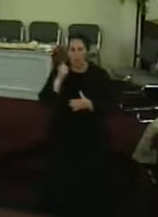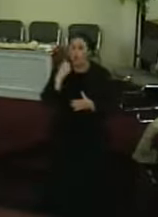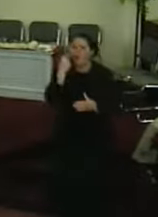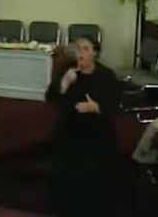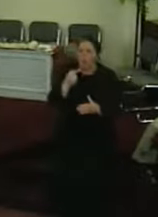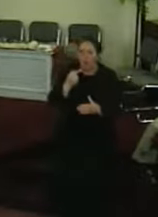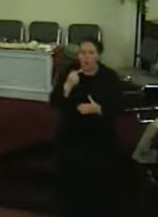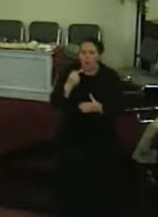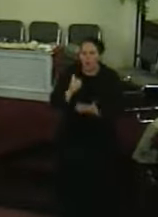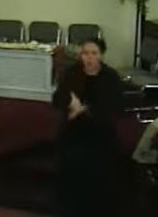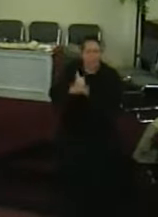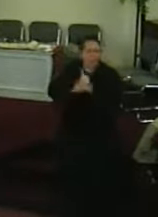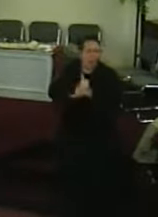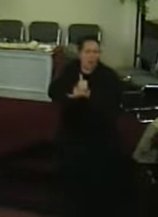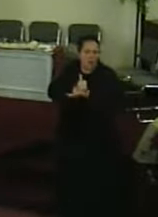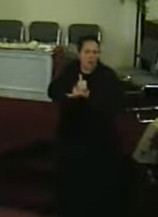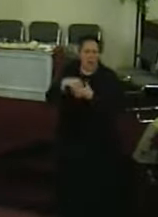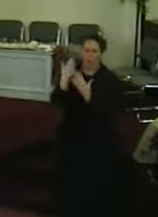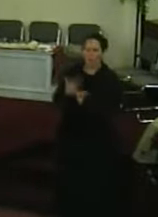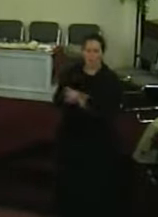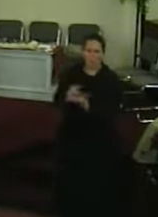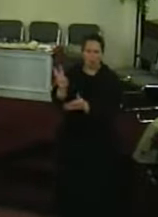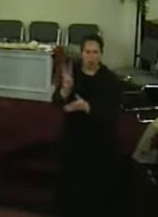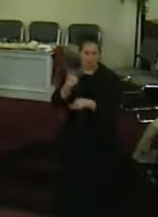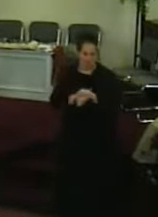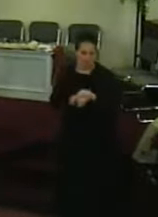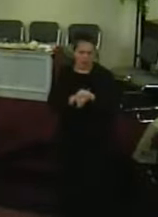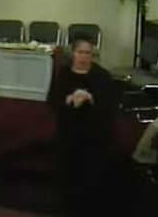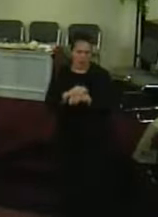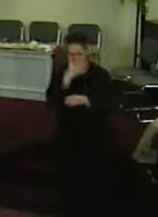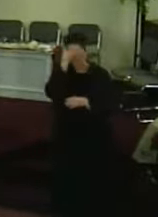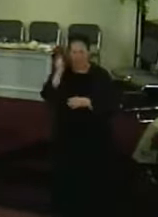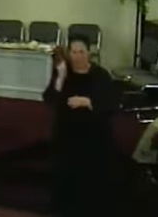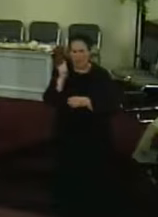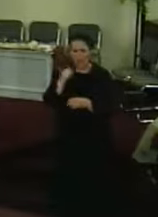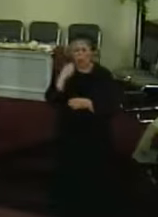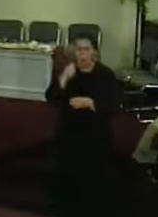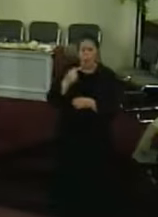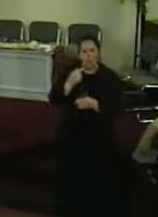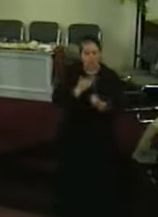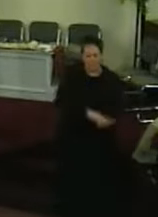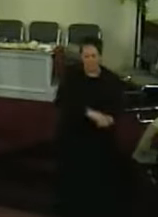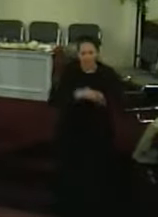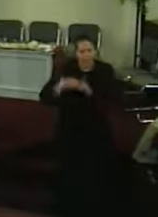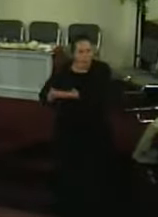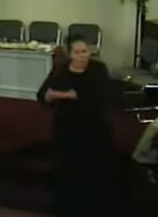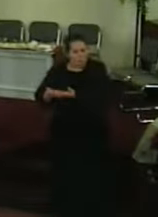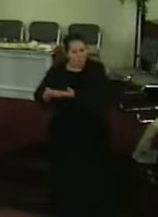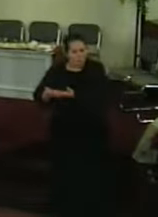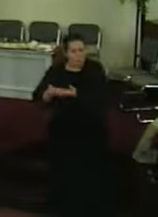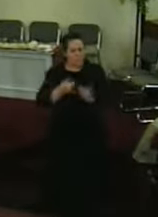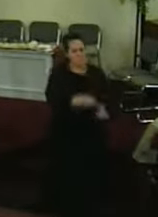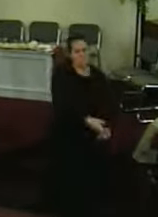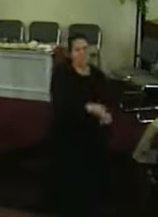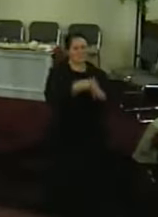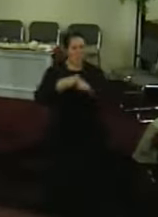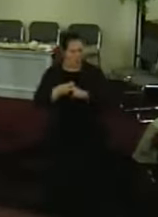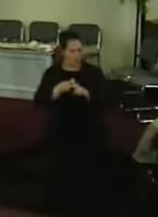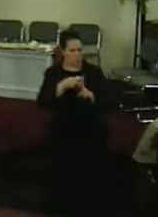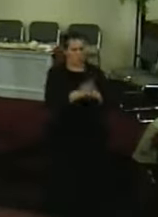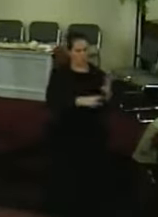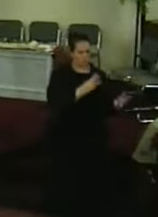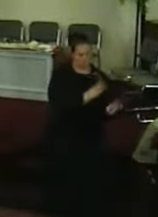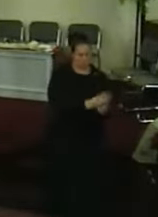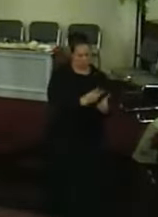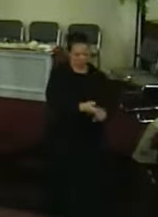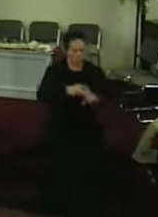on Wednesday night. We forget who it was who brought us out of the world, who has healed our bodies,